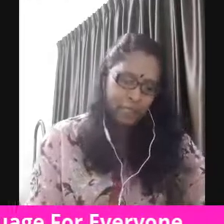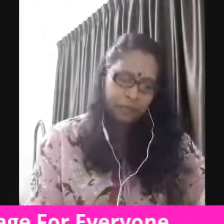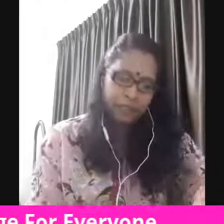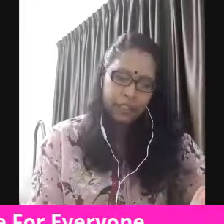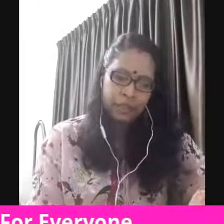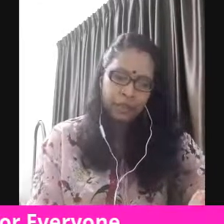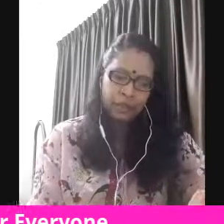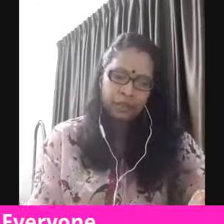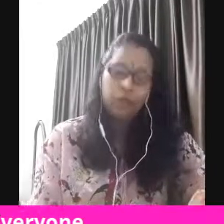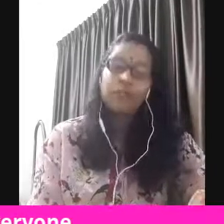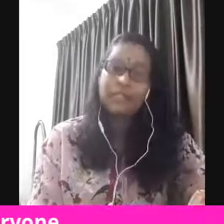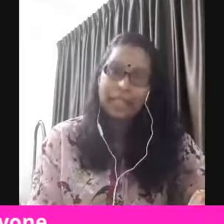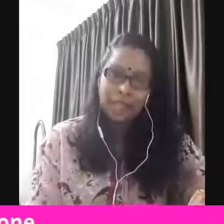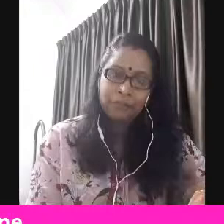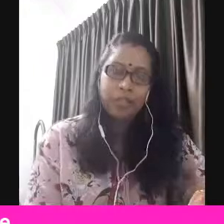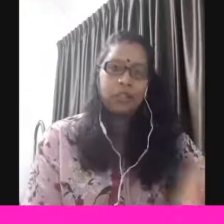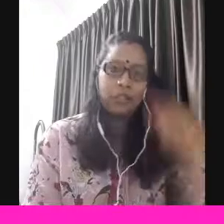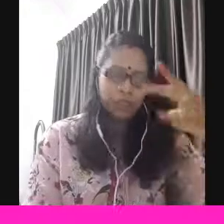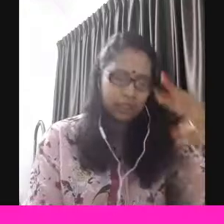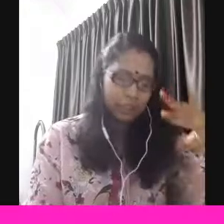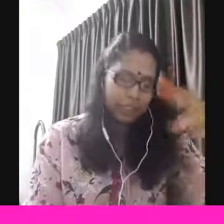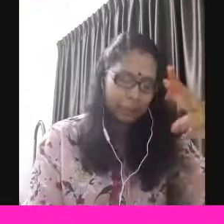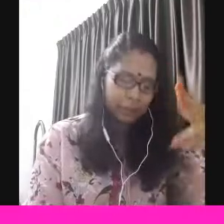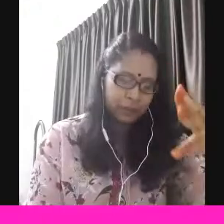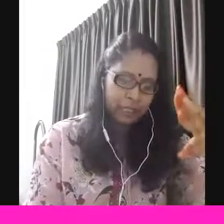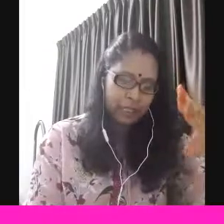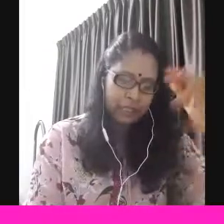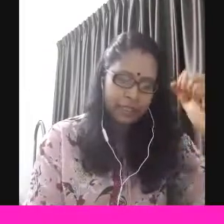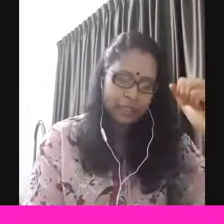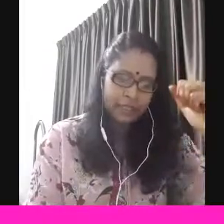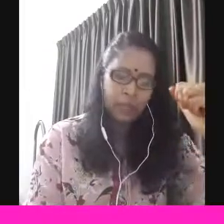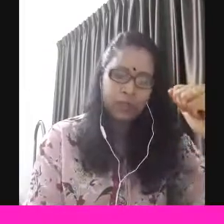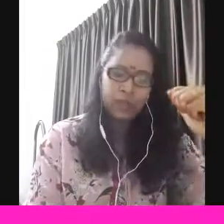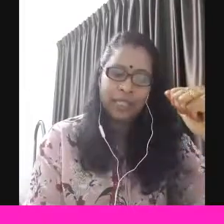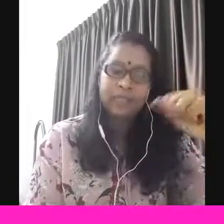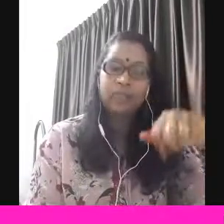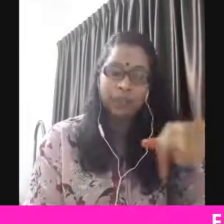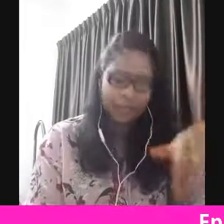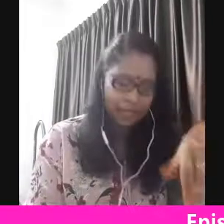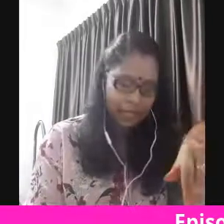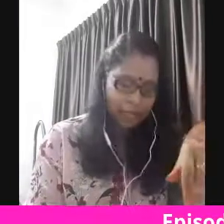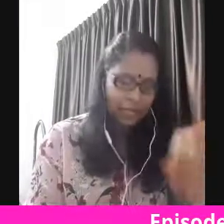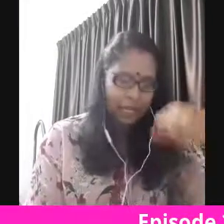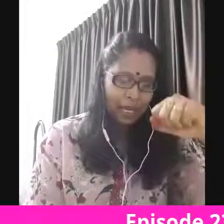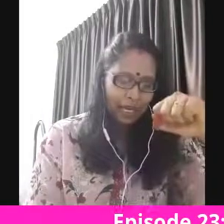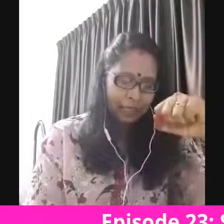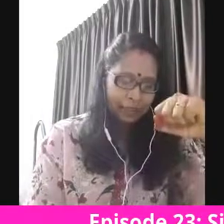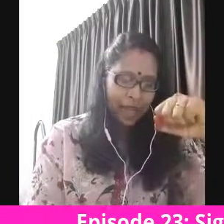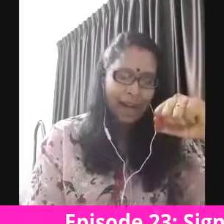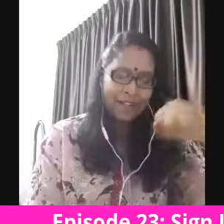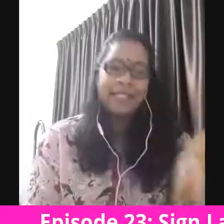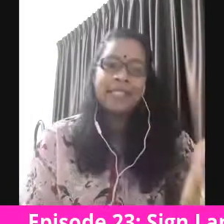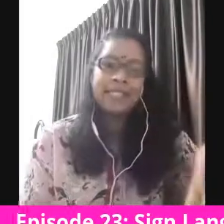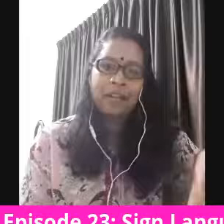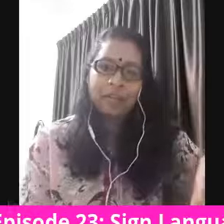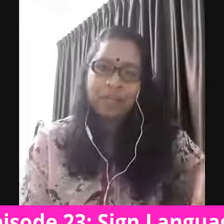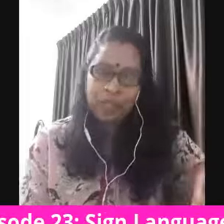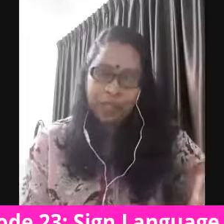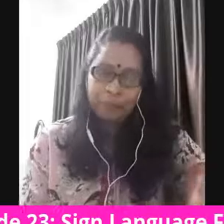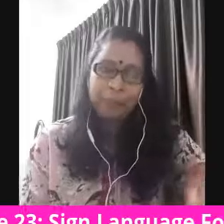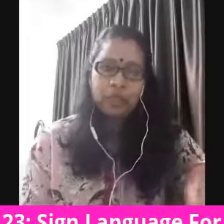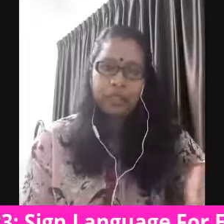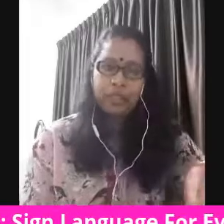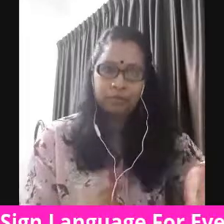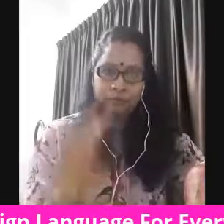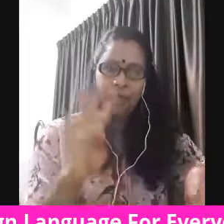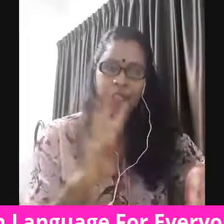and Malaysia Federation of the Deaf. Number three, the Mm-hmm. Sarawak Society for the Deaf and RC Deaf